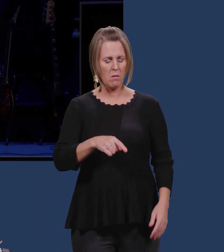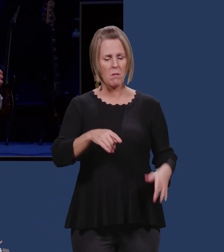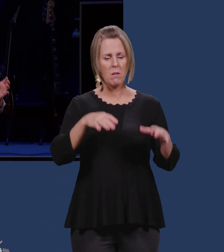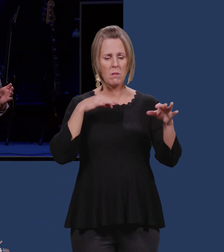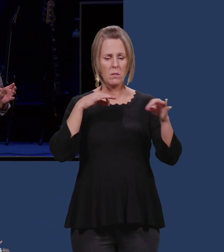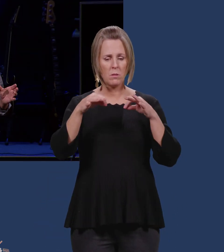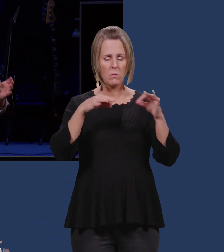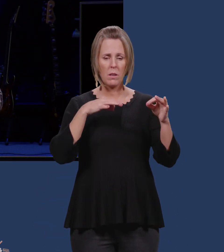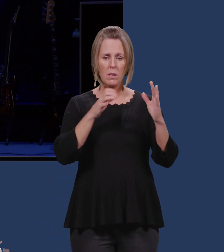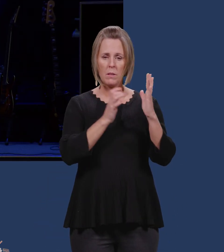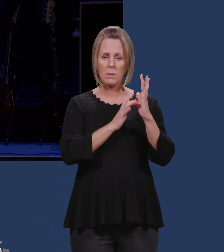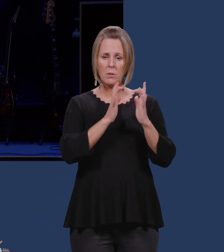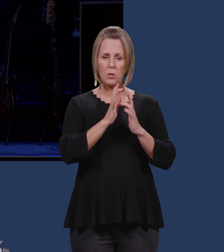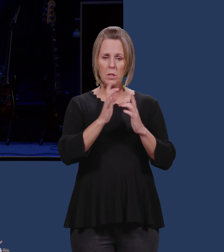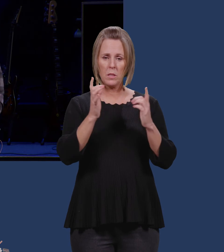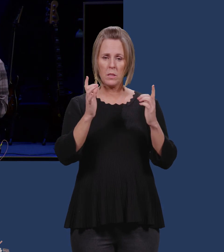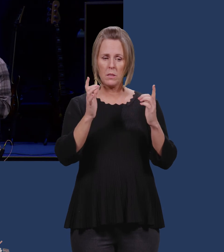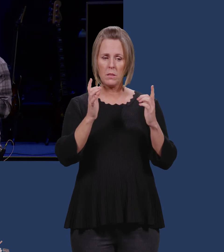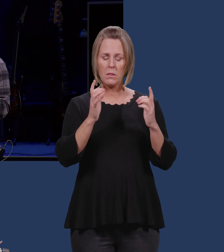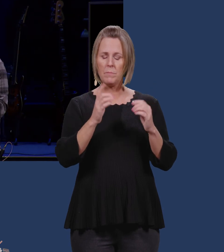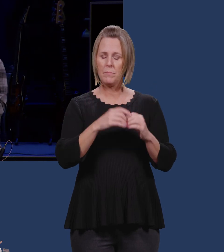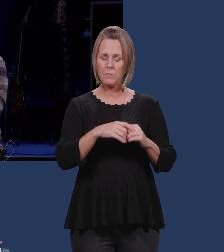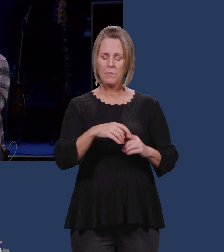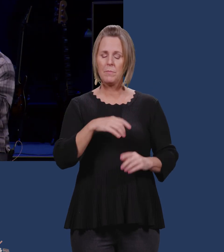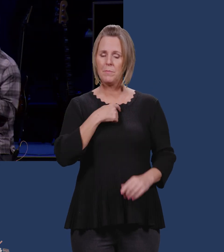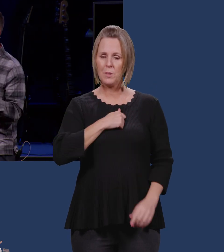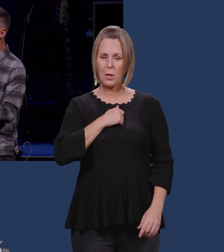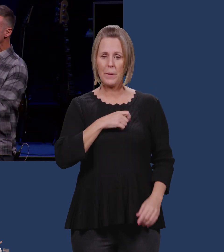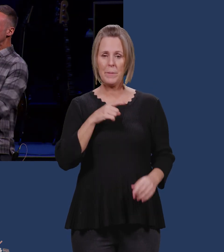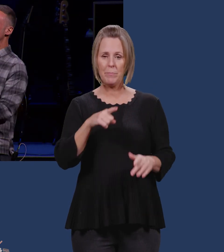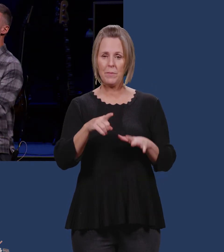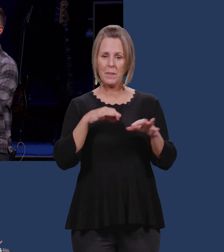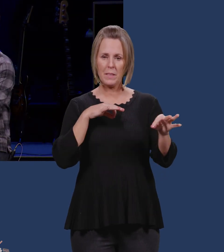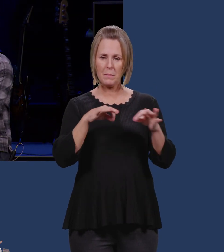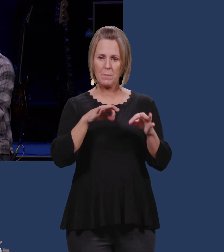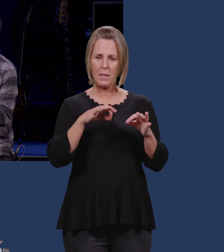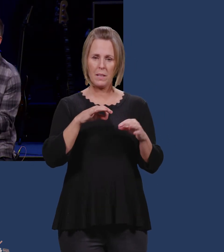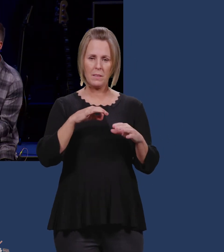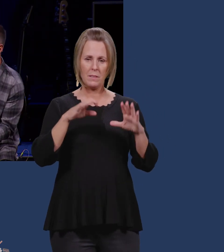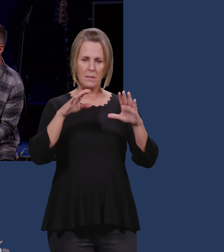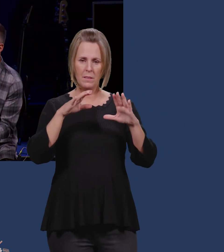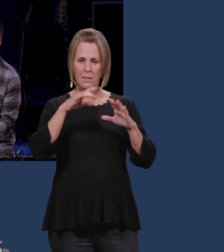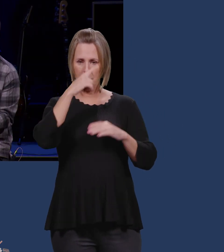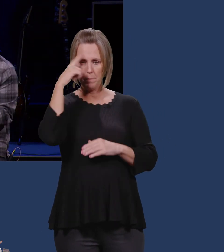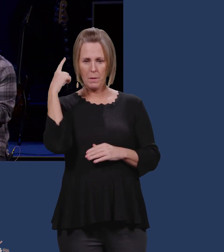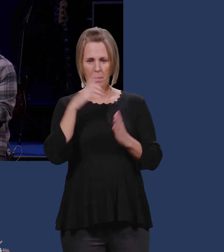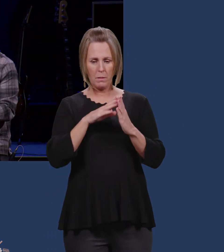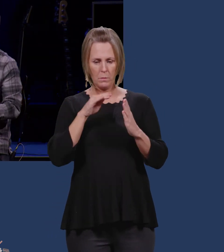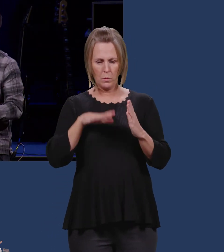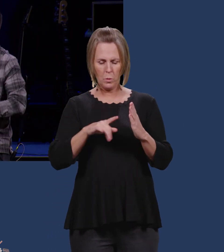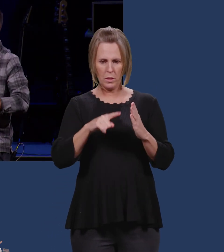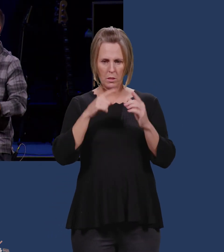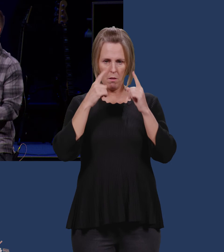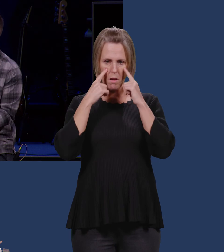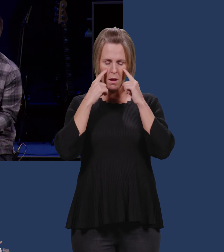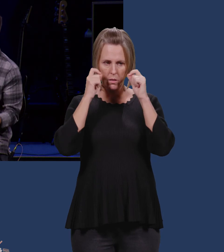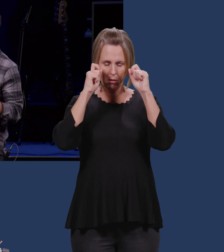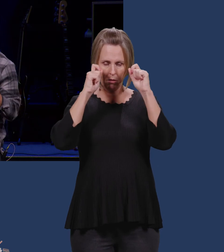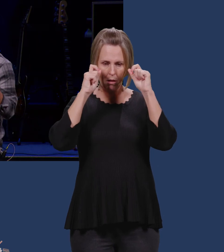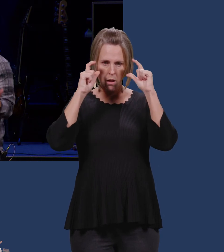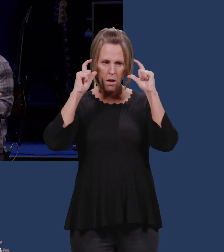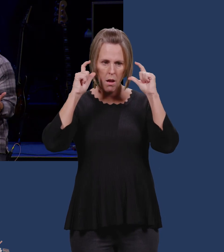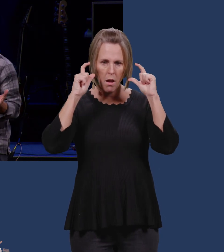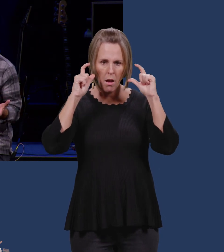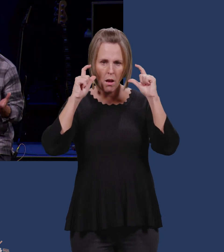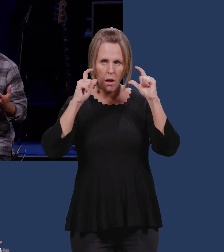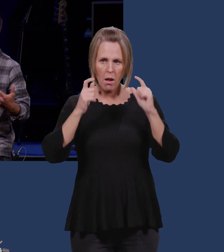the eyes of these black high school students opening up. He describes the change in their whole disposition toward